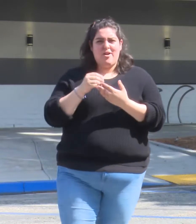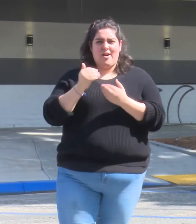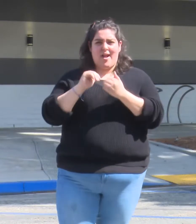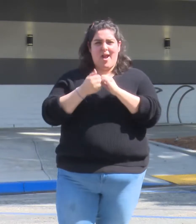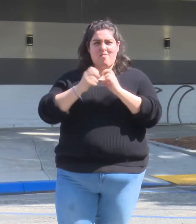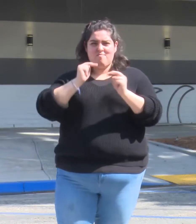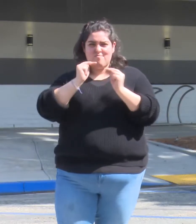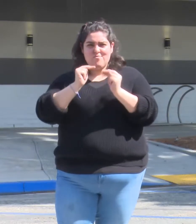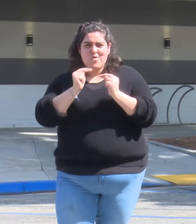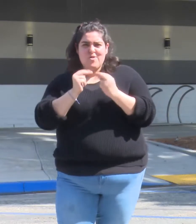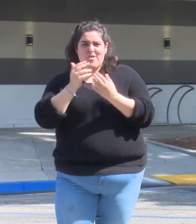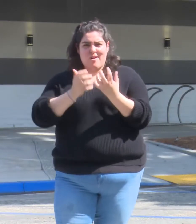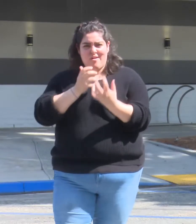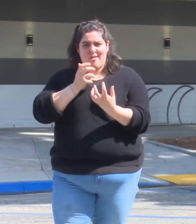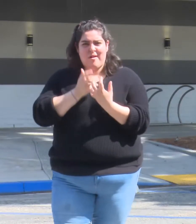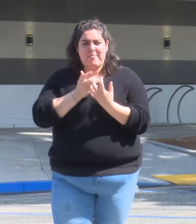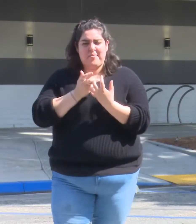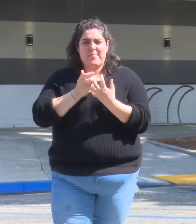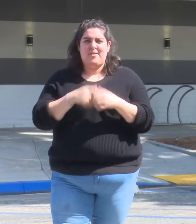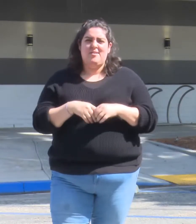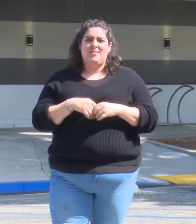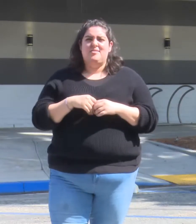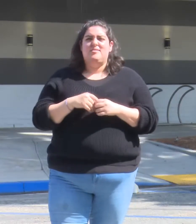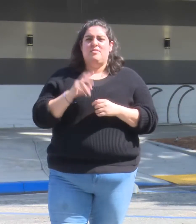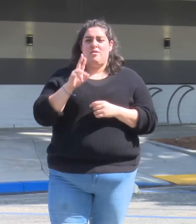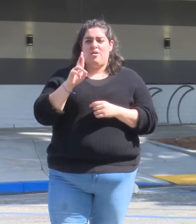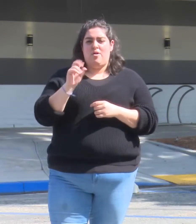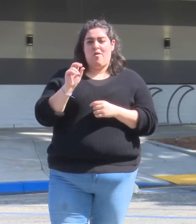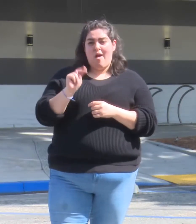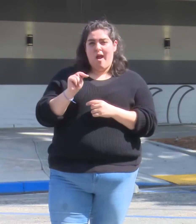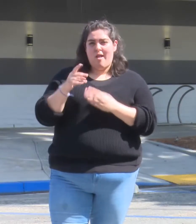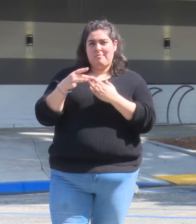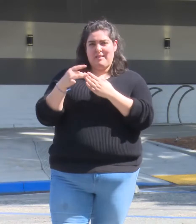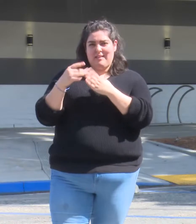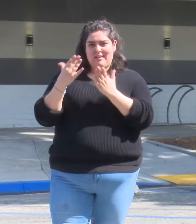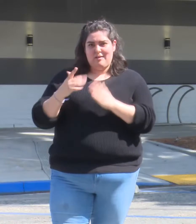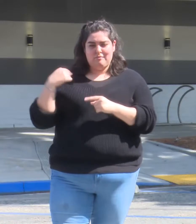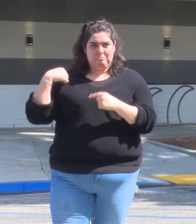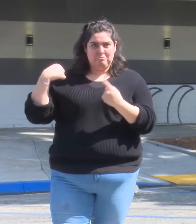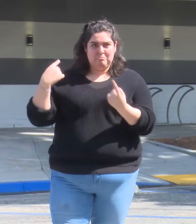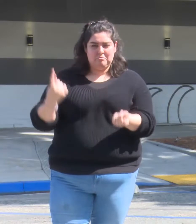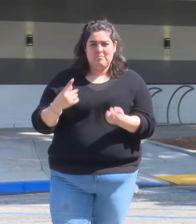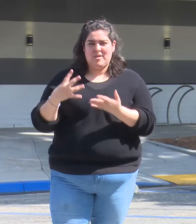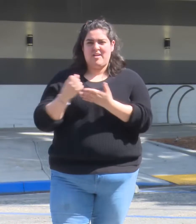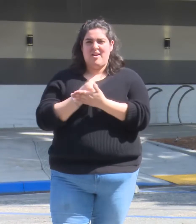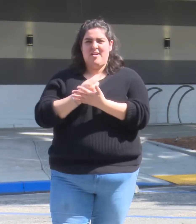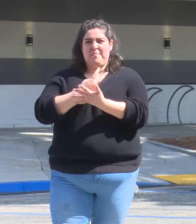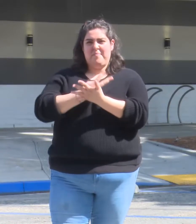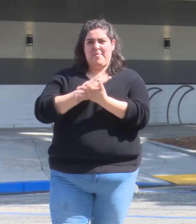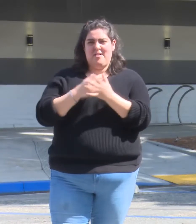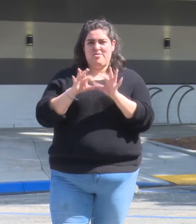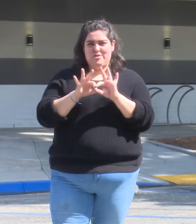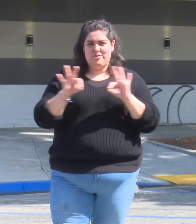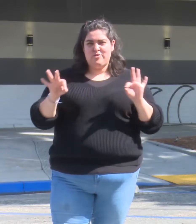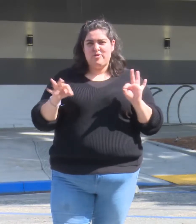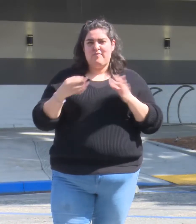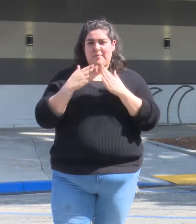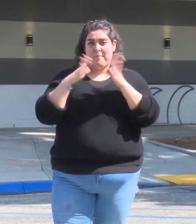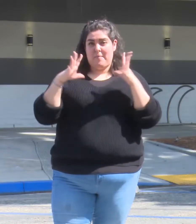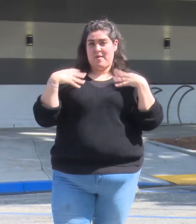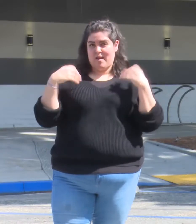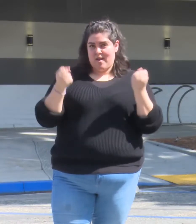compromise. So Ron's been a leader from that time on. He got his master's in public health